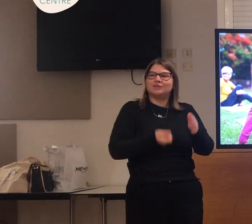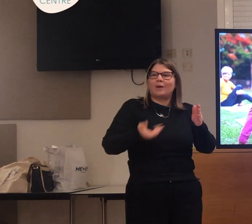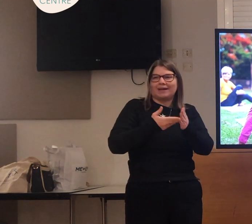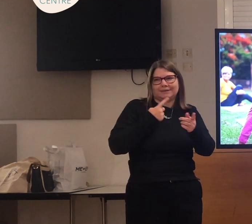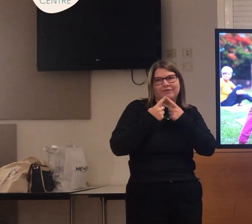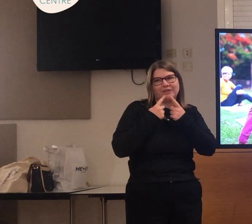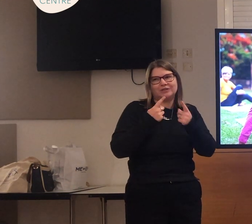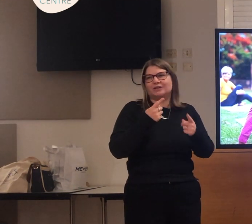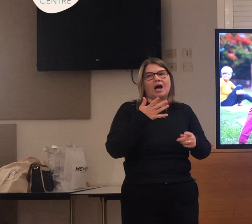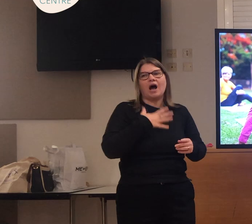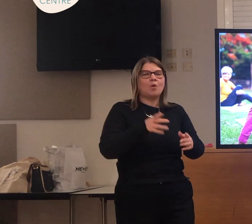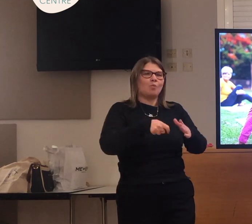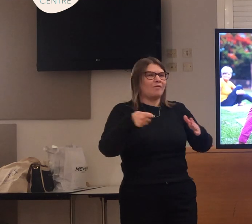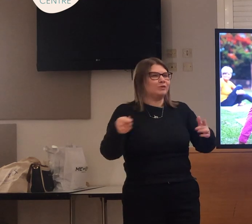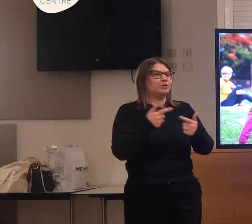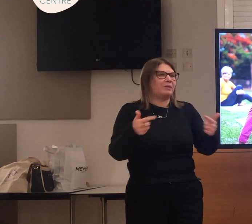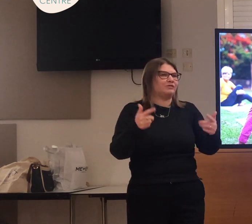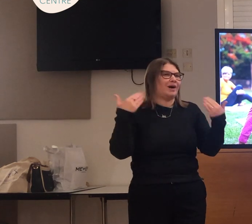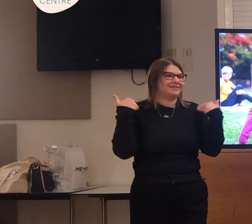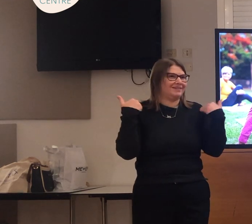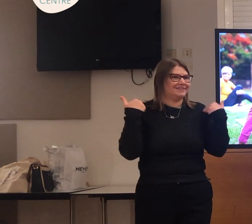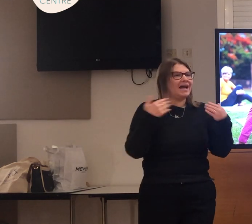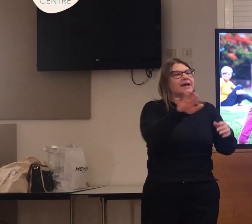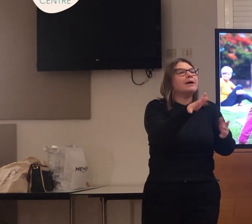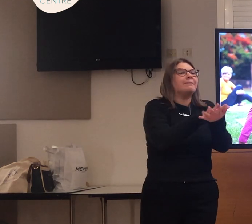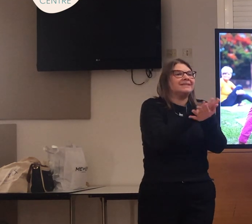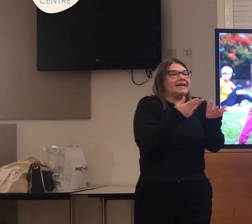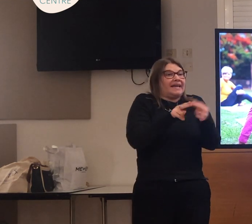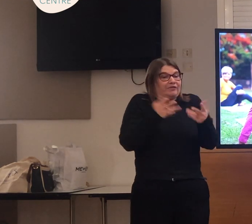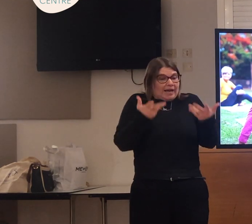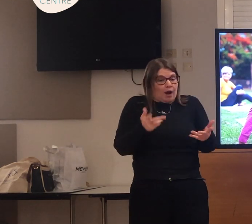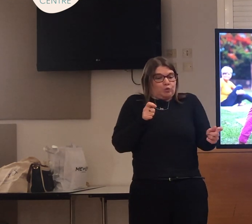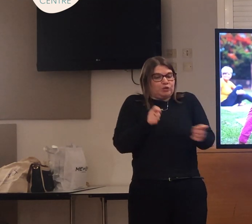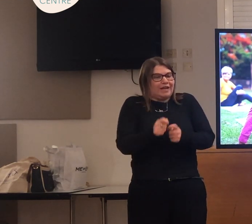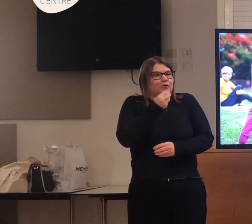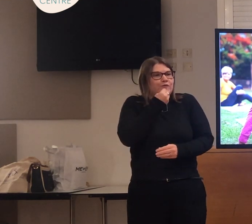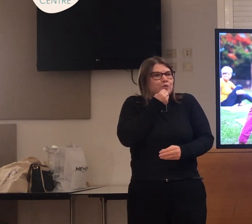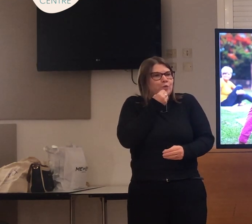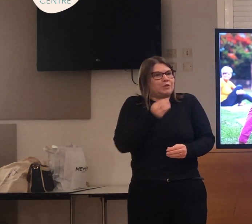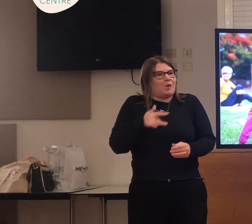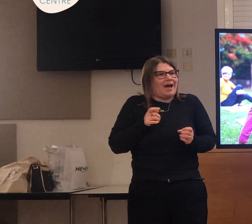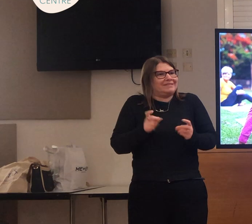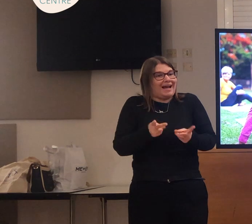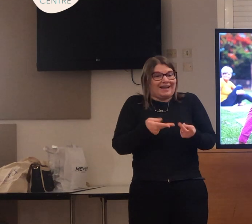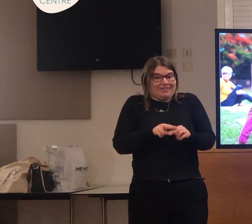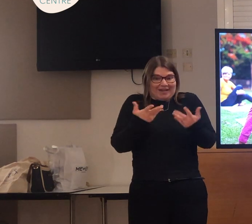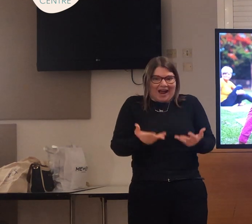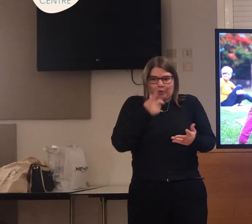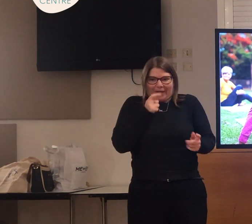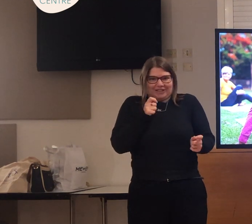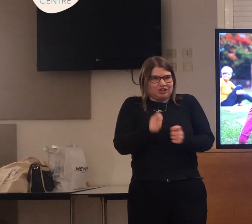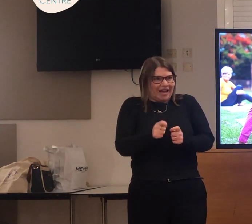I won't talk too much about exercise. Mel's done that. I don't know about you. We all